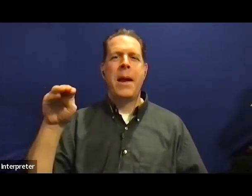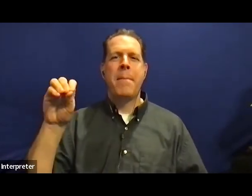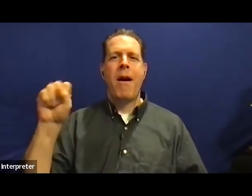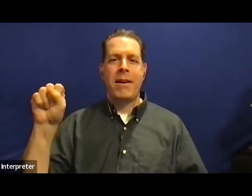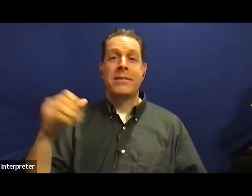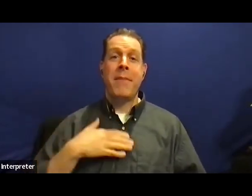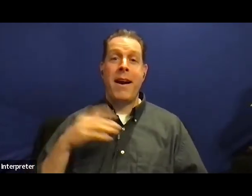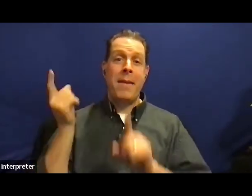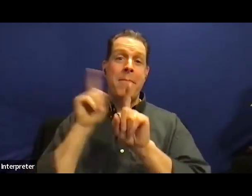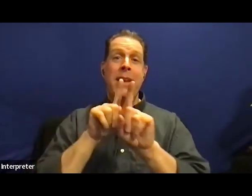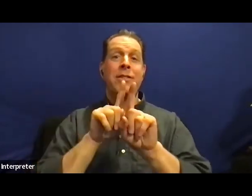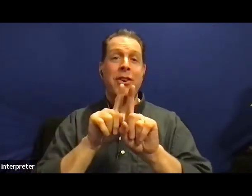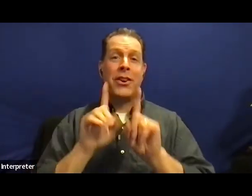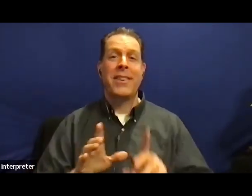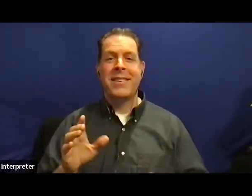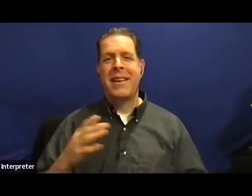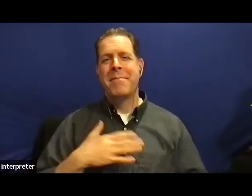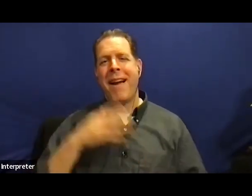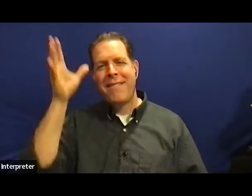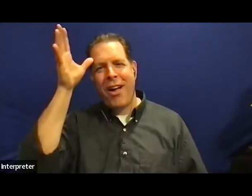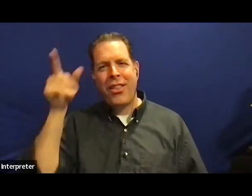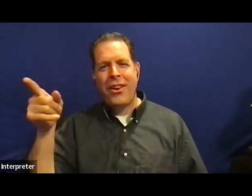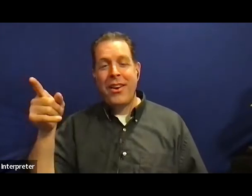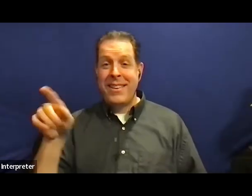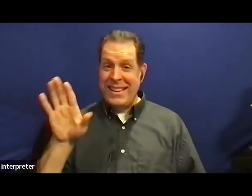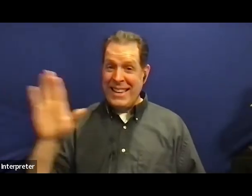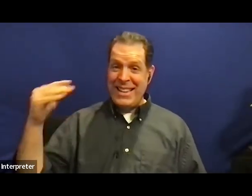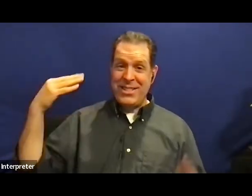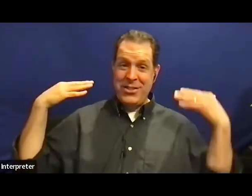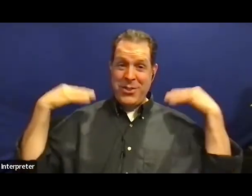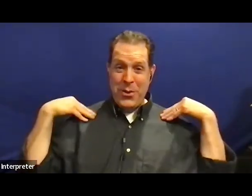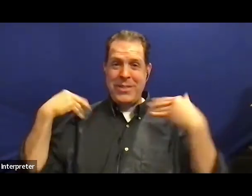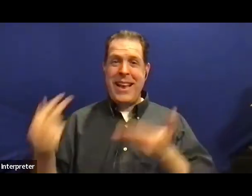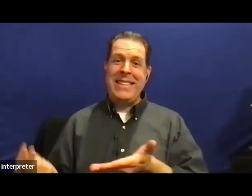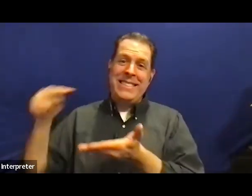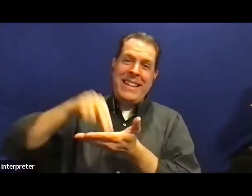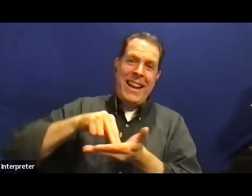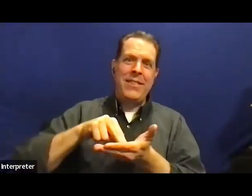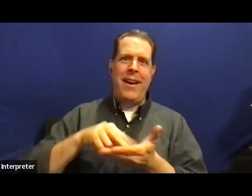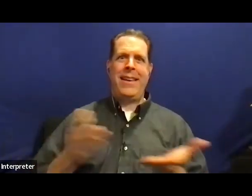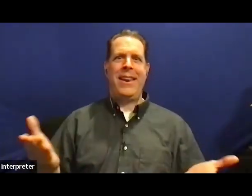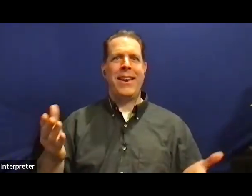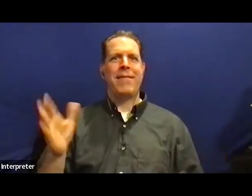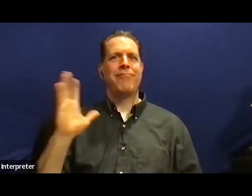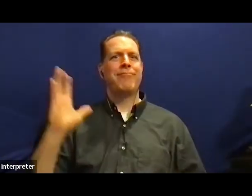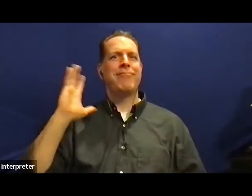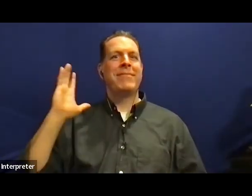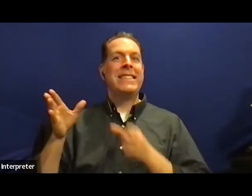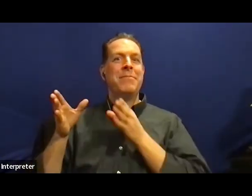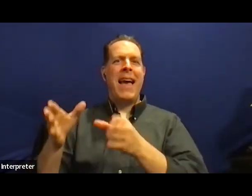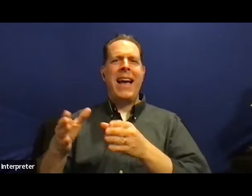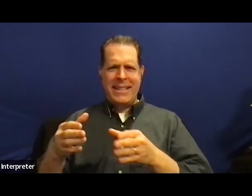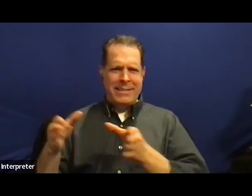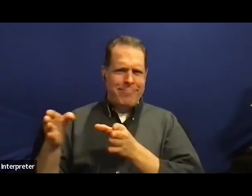my father, the shoulders of which I stand on. And I am so grateful for the path he